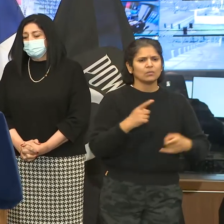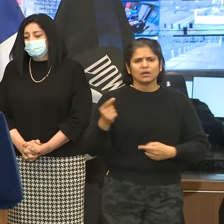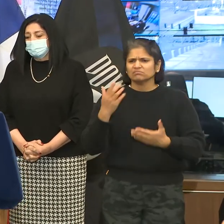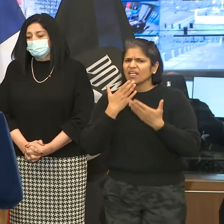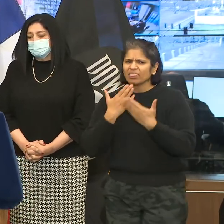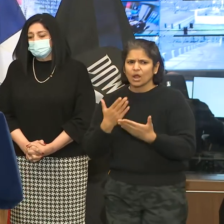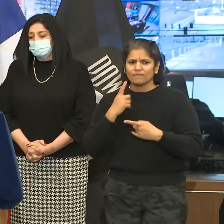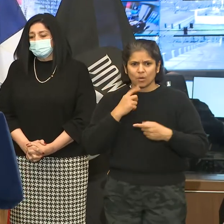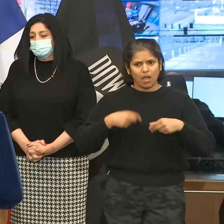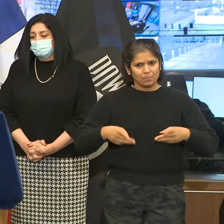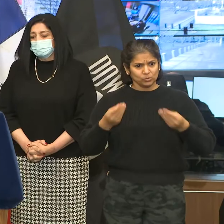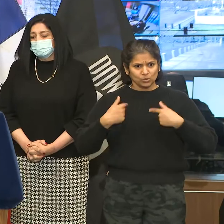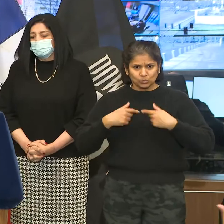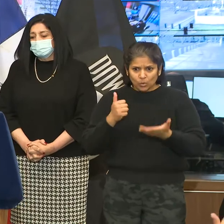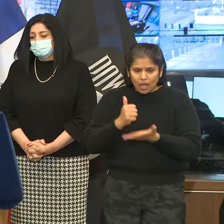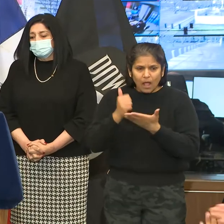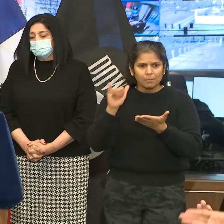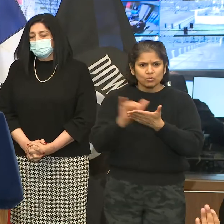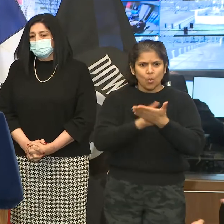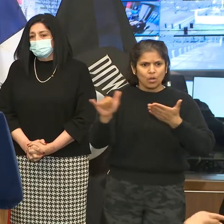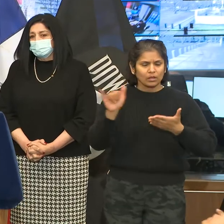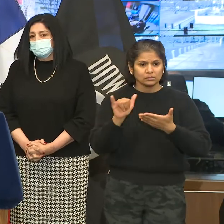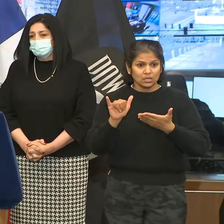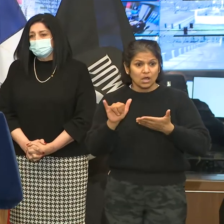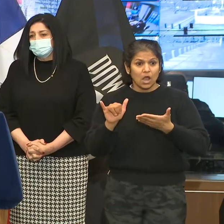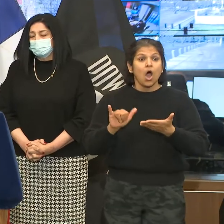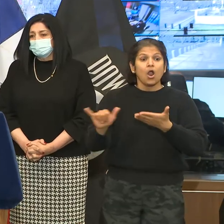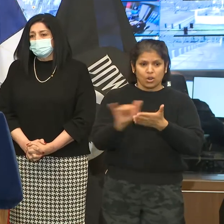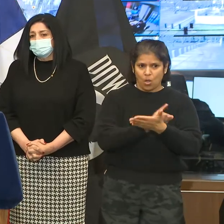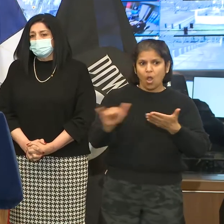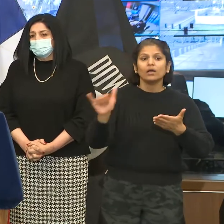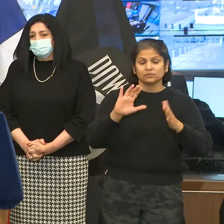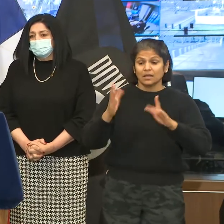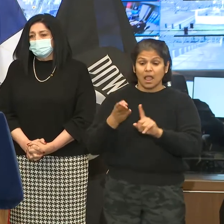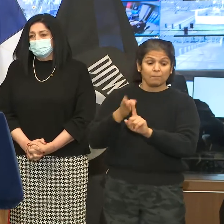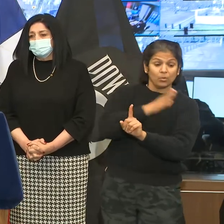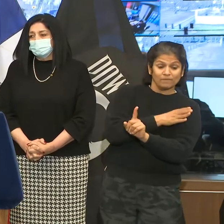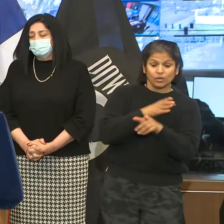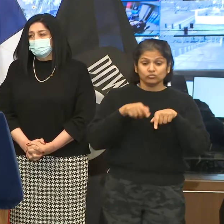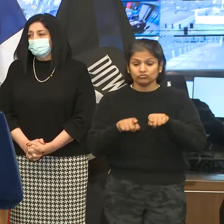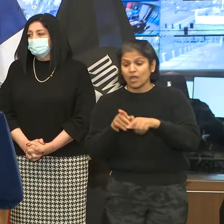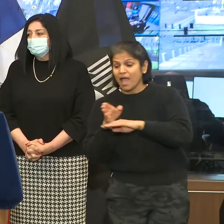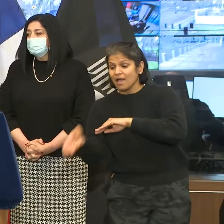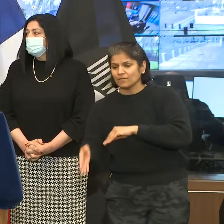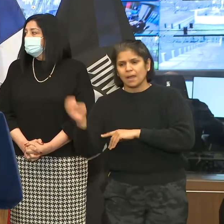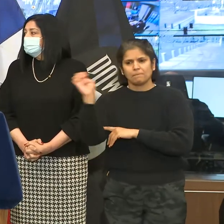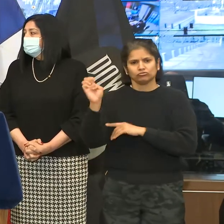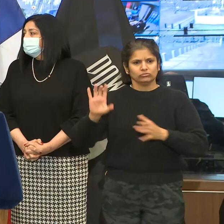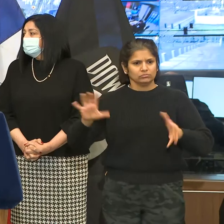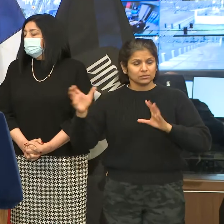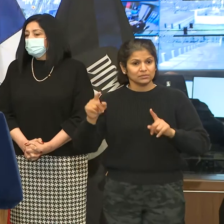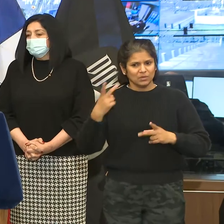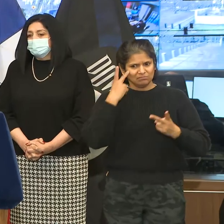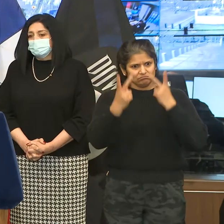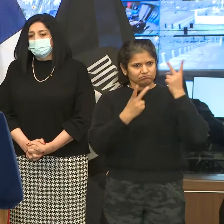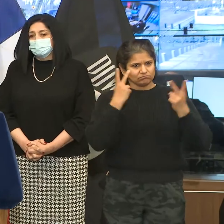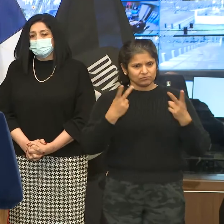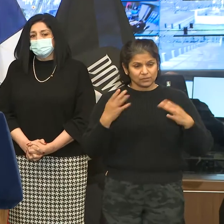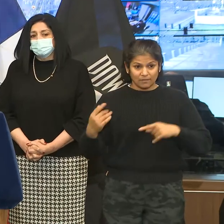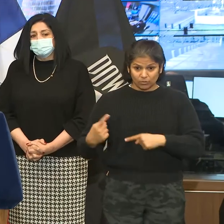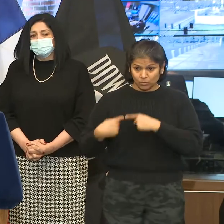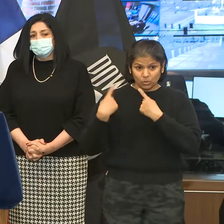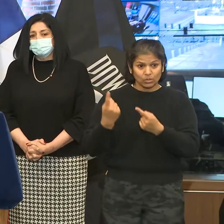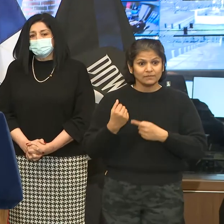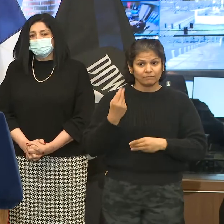before, during, and after emergencies. As we all have seen over the last couple of years especially, the city's threat